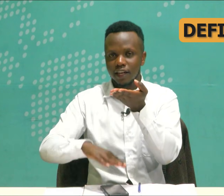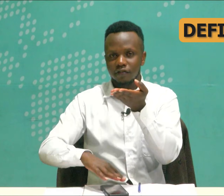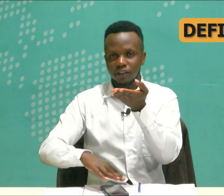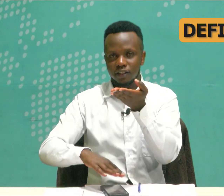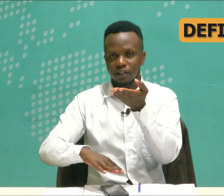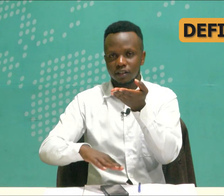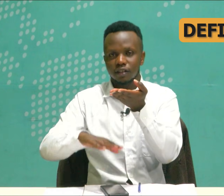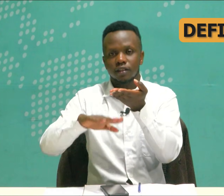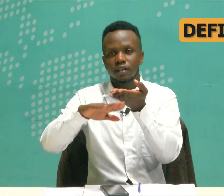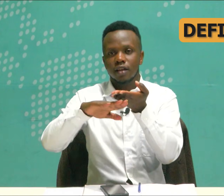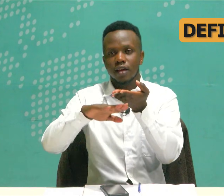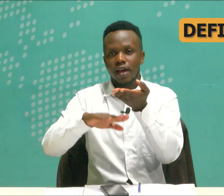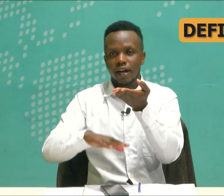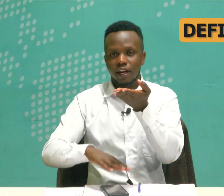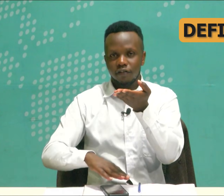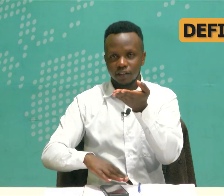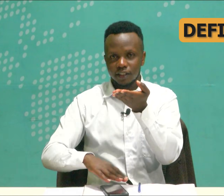Deficit. Deficit.